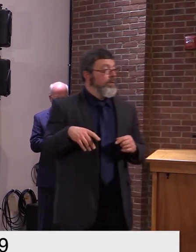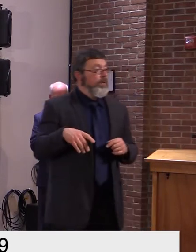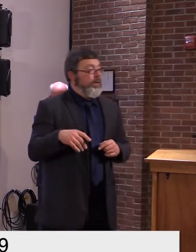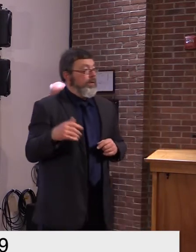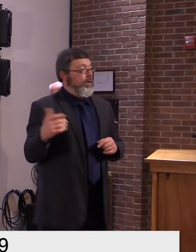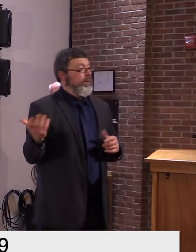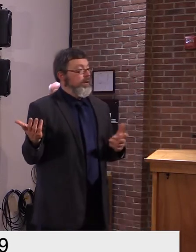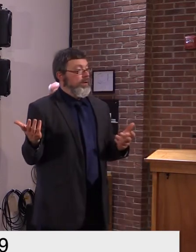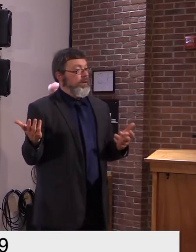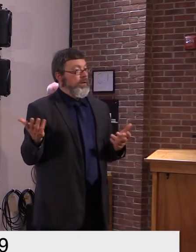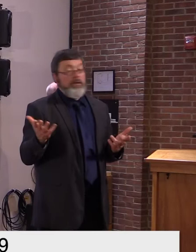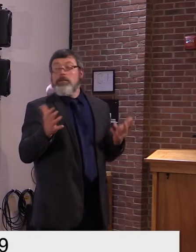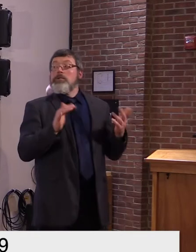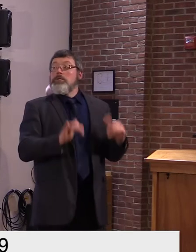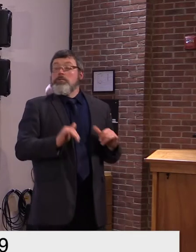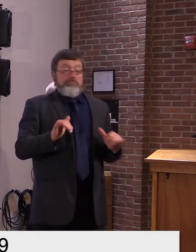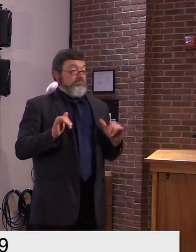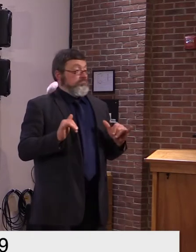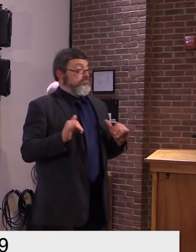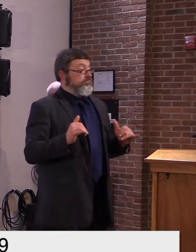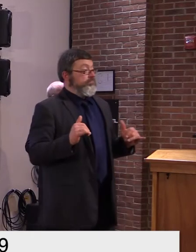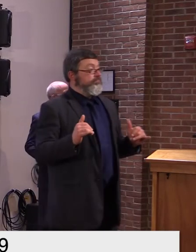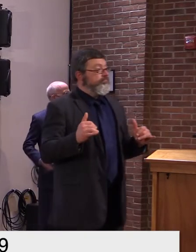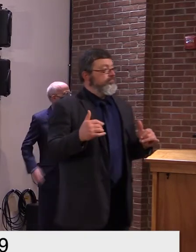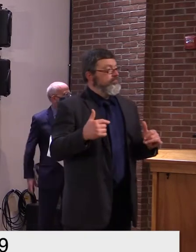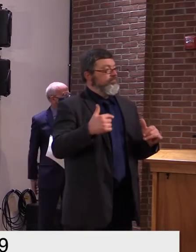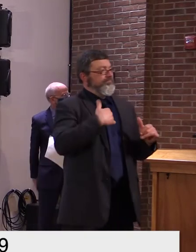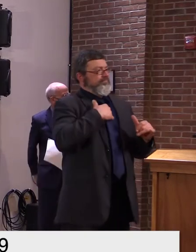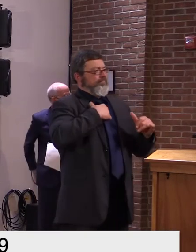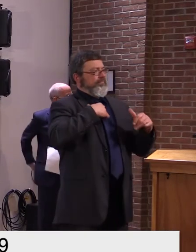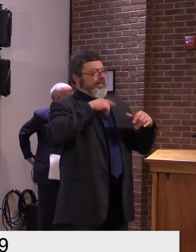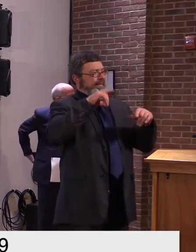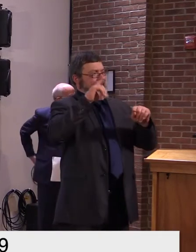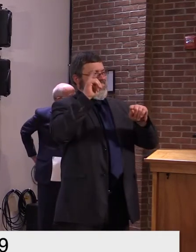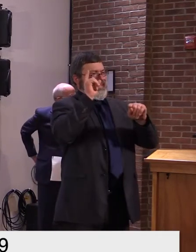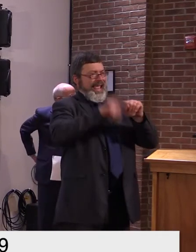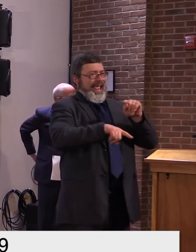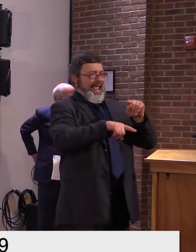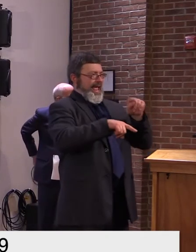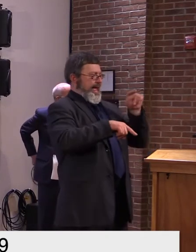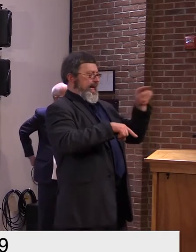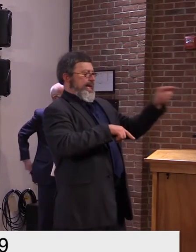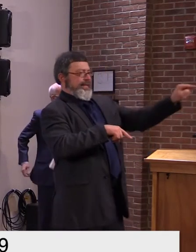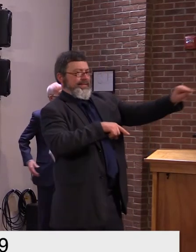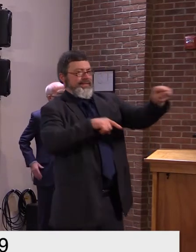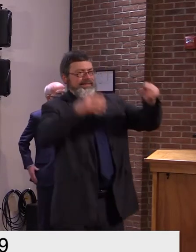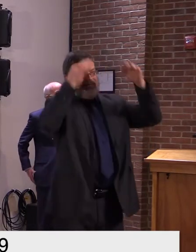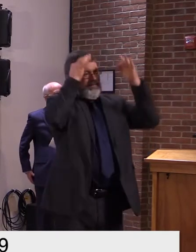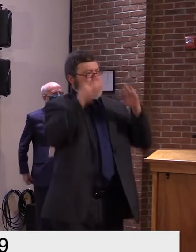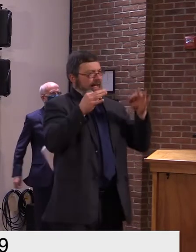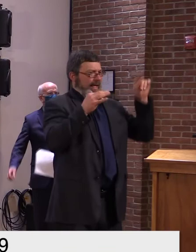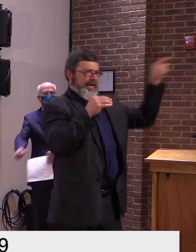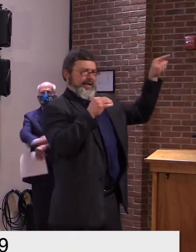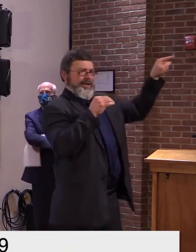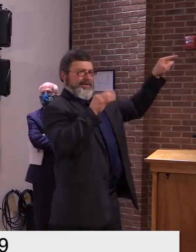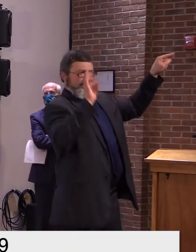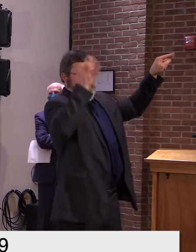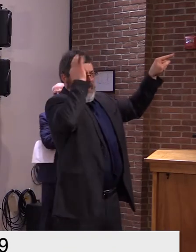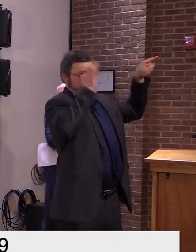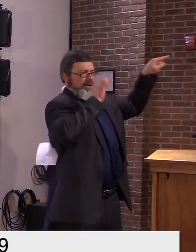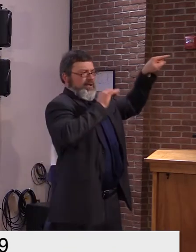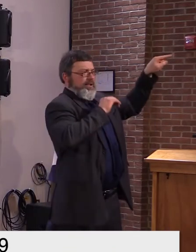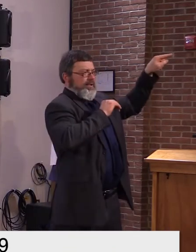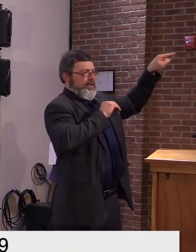Well, I don't want to be speaking for the group because they're independent of me, and that's the way it should be. I know